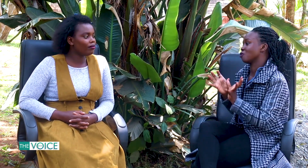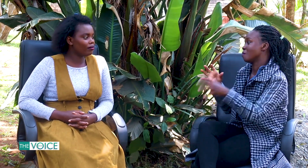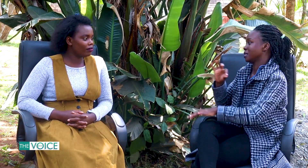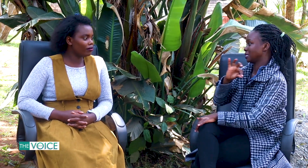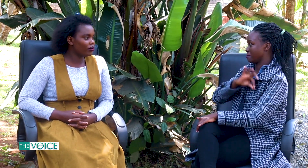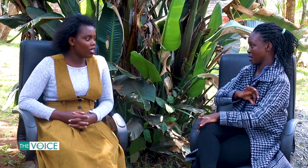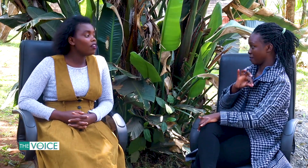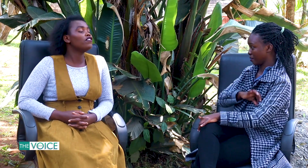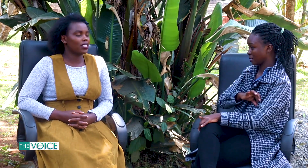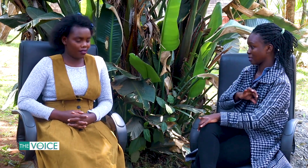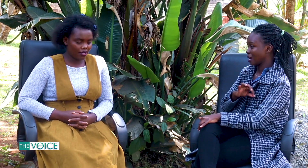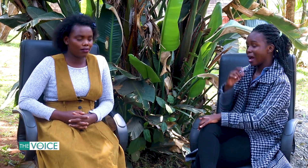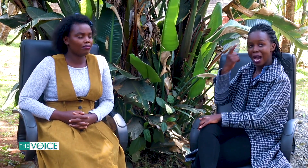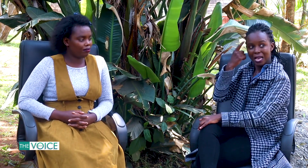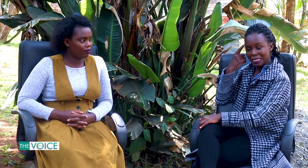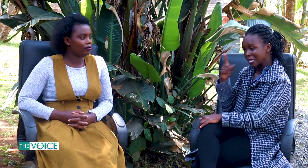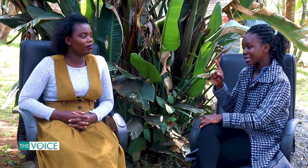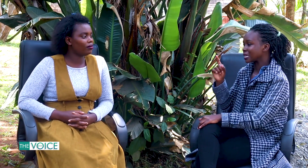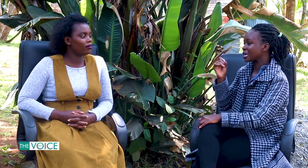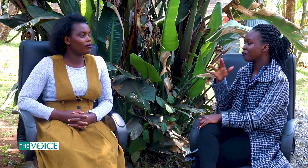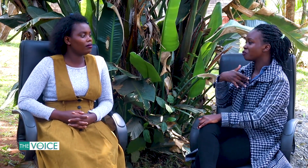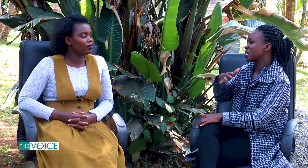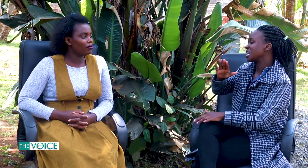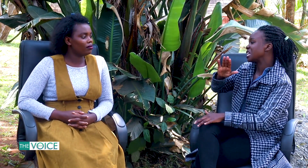effort is to make sure the community gets to benefit, and